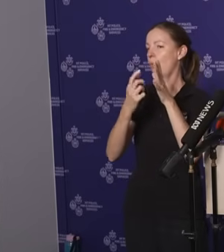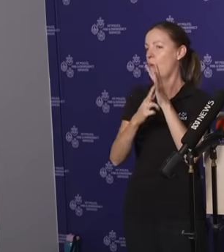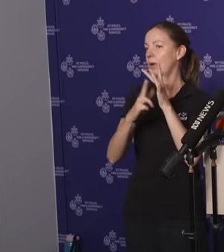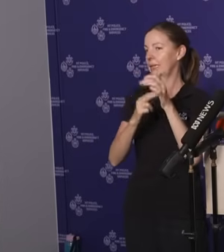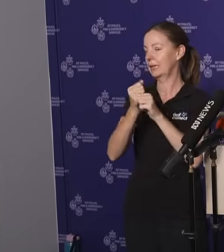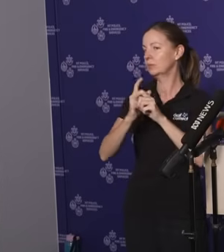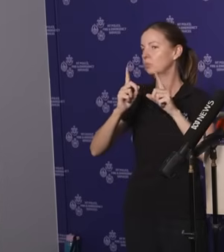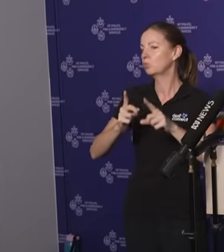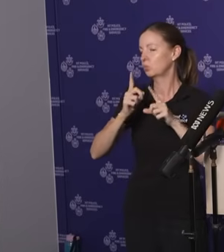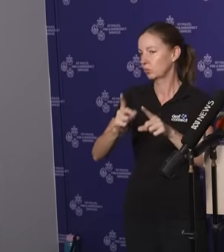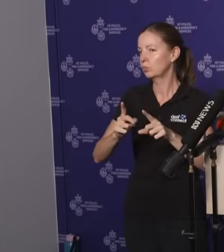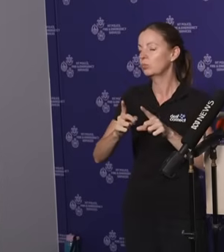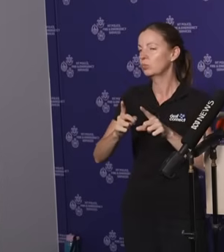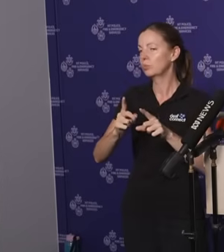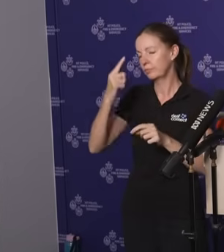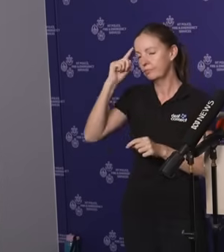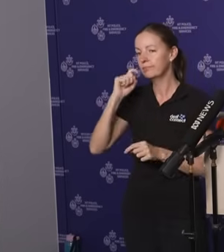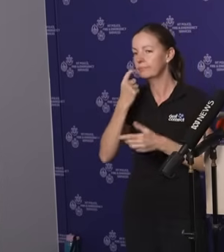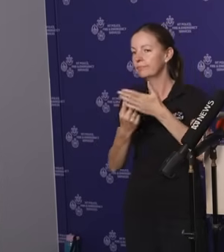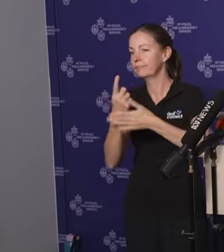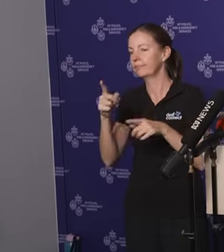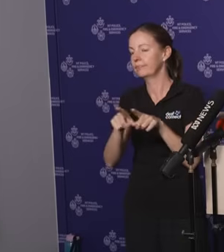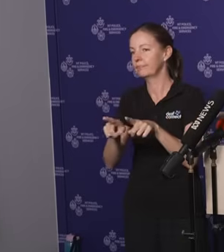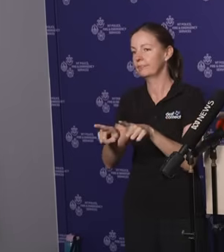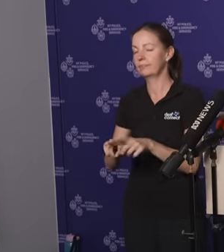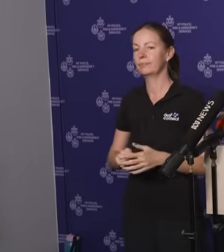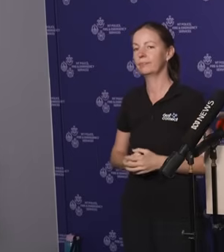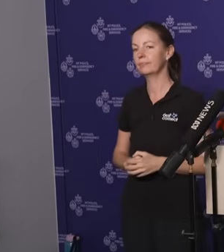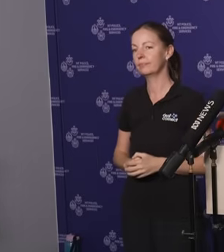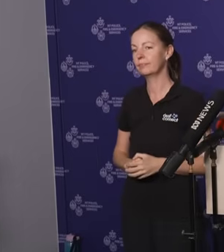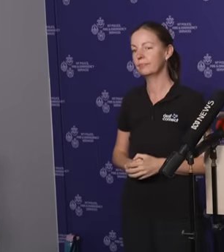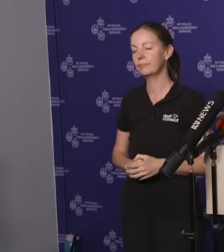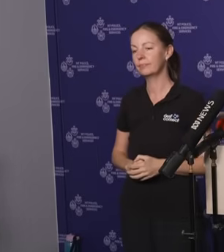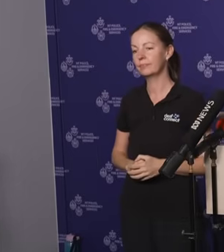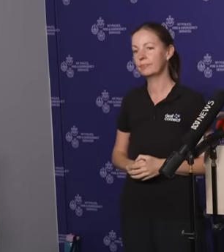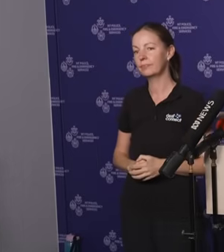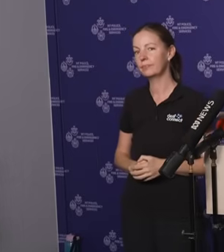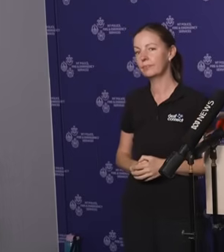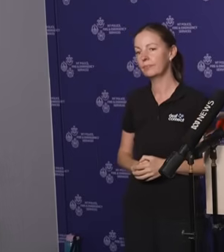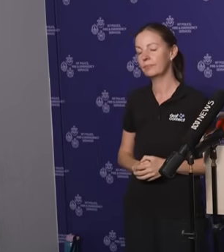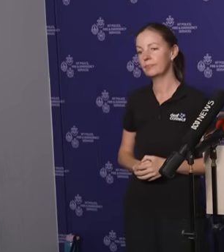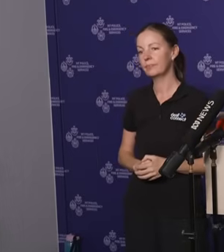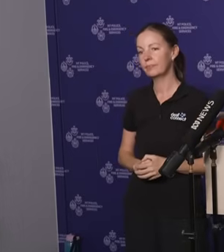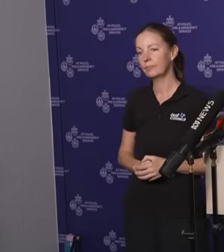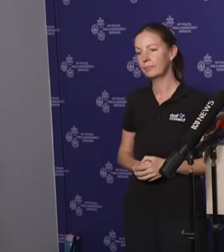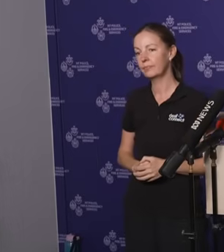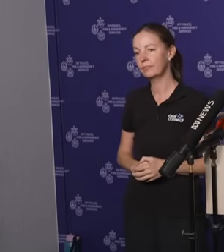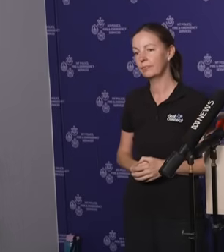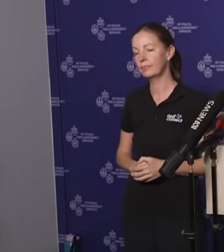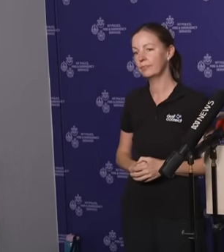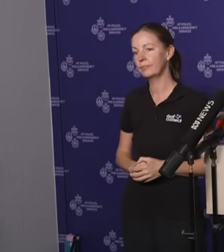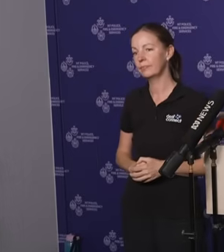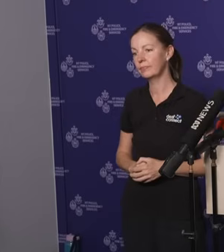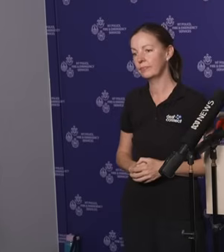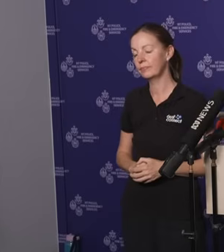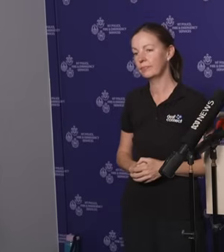Dra abugumura nimna ingade wave amte thara bapure nimna winga kabi